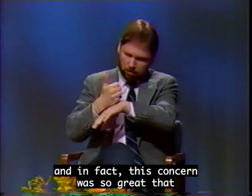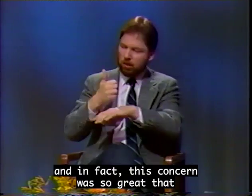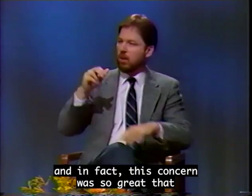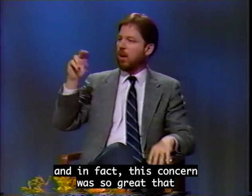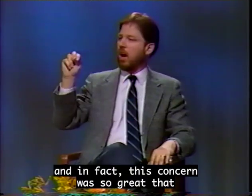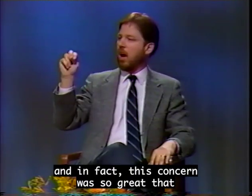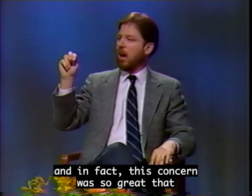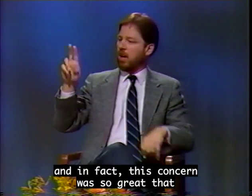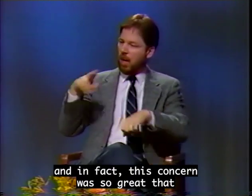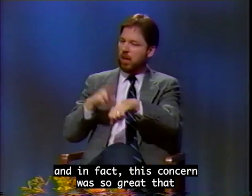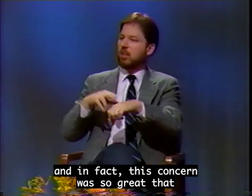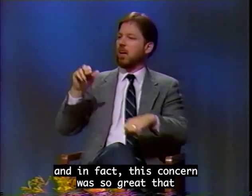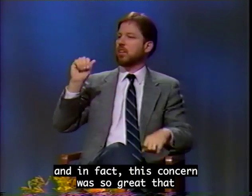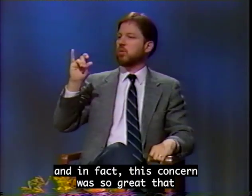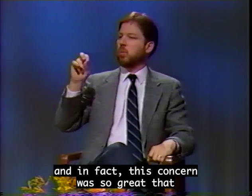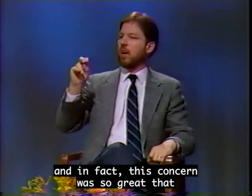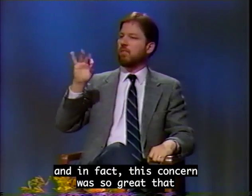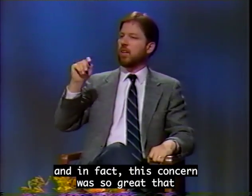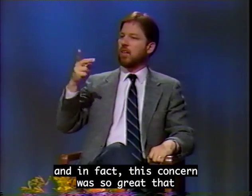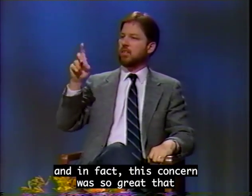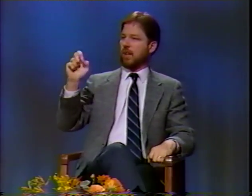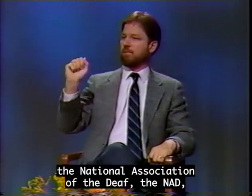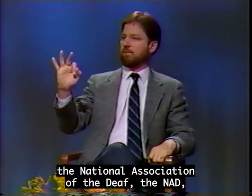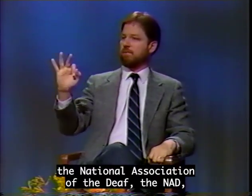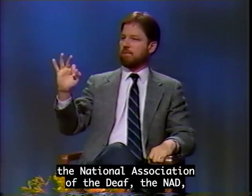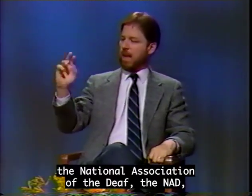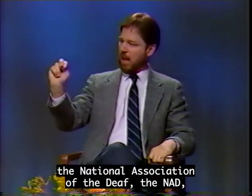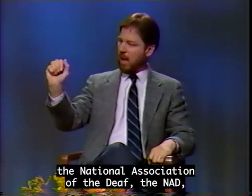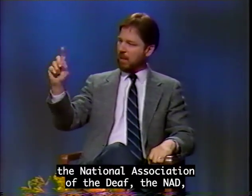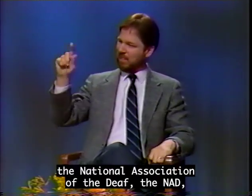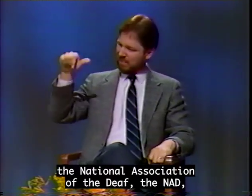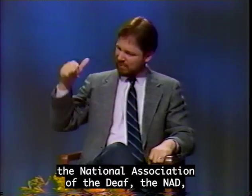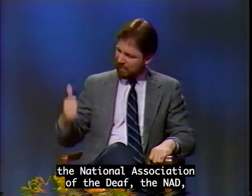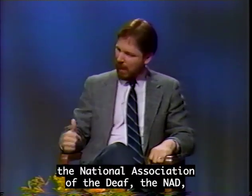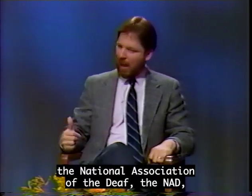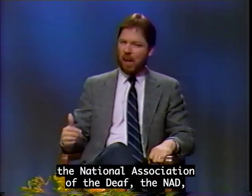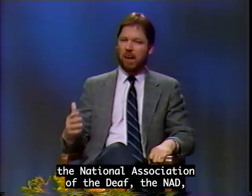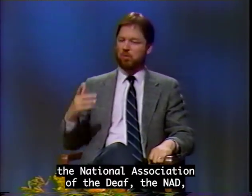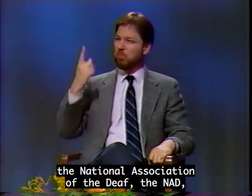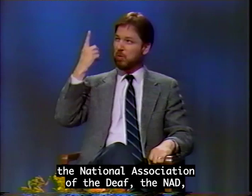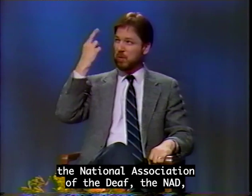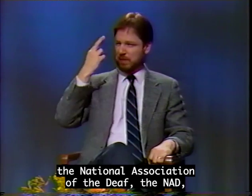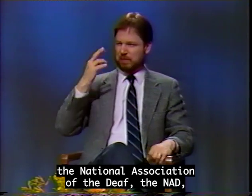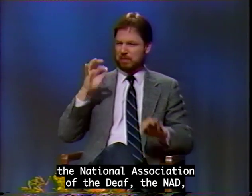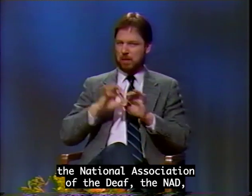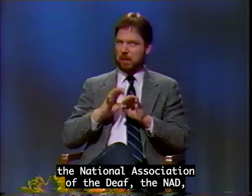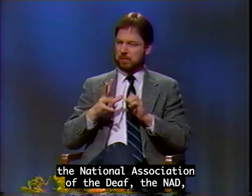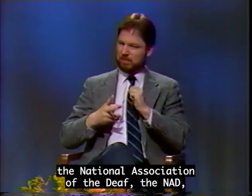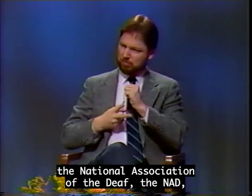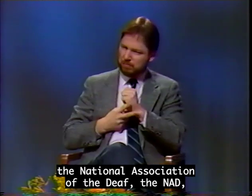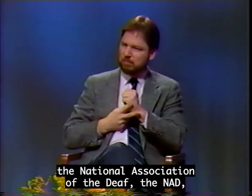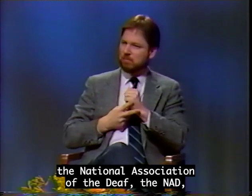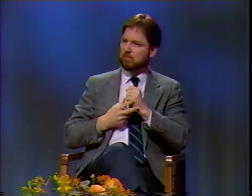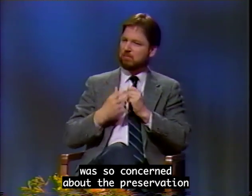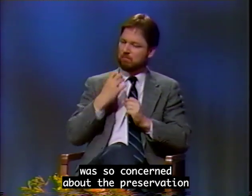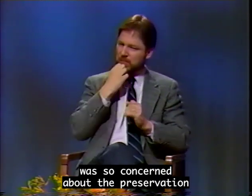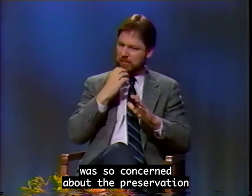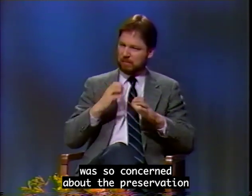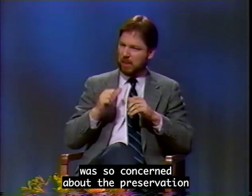And in fact, this concern was so great that the National Association of the Deaf, the NAD, was so